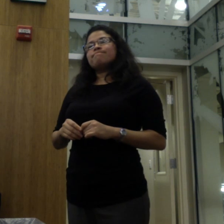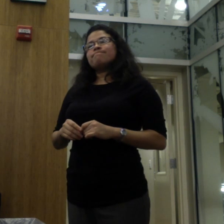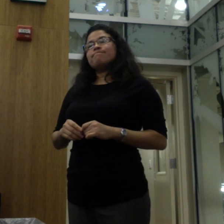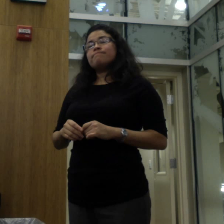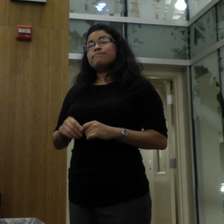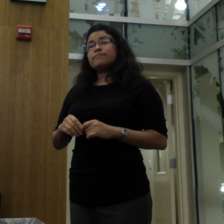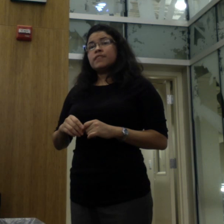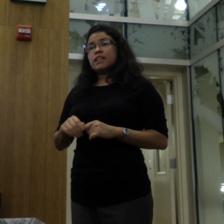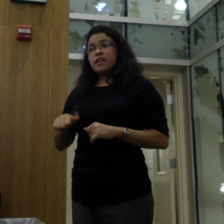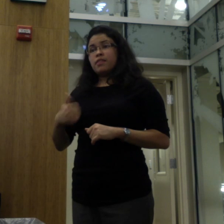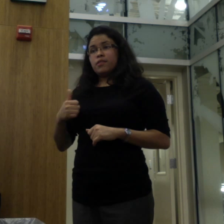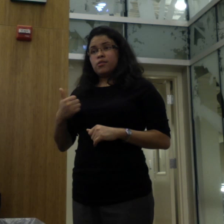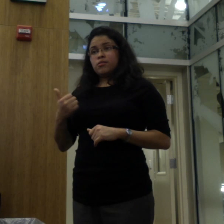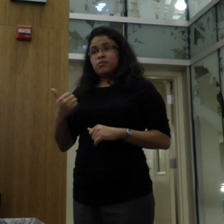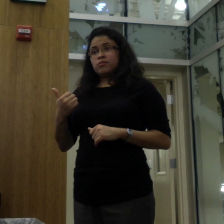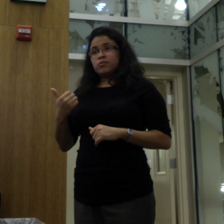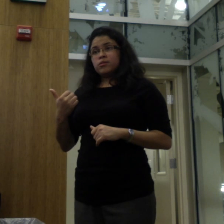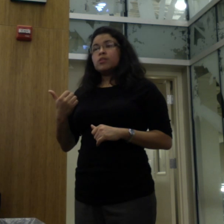And if